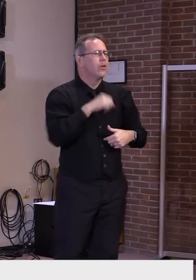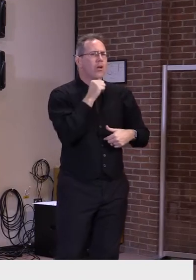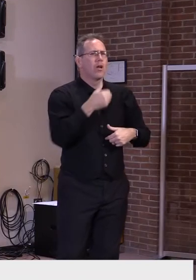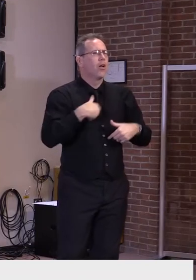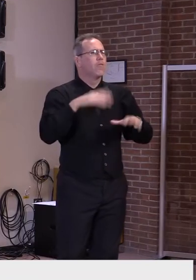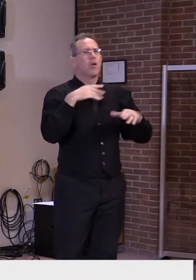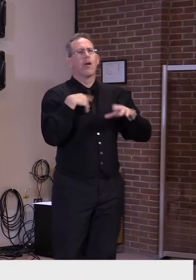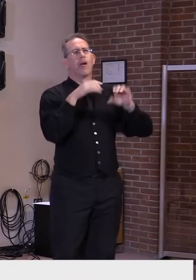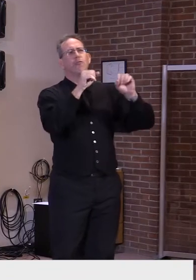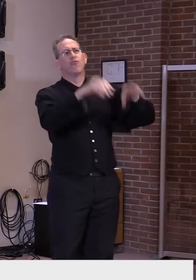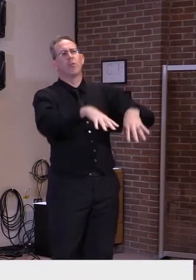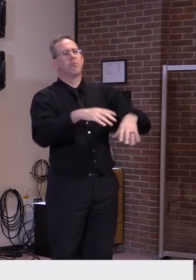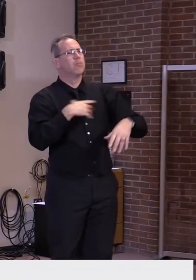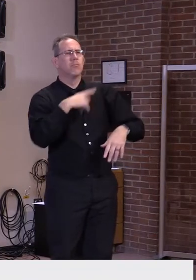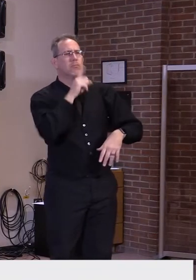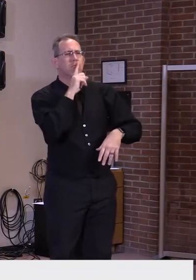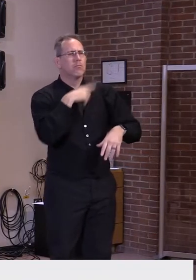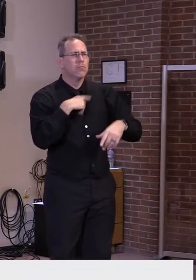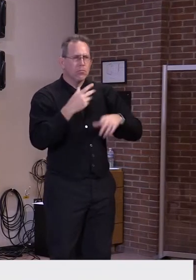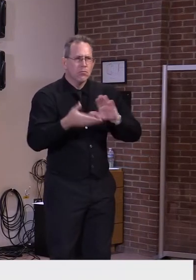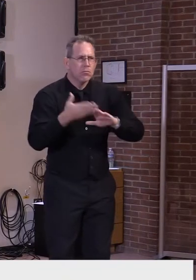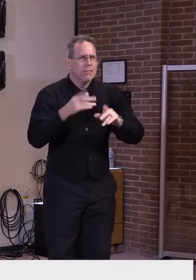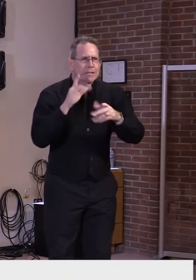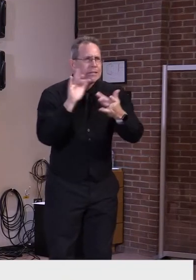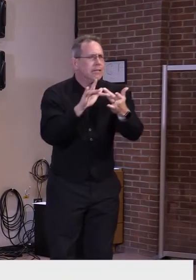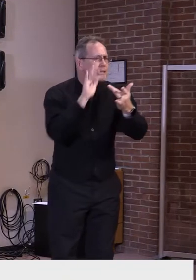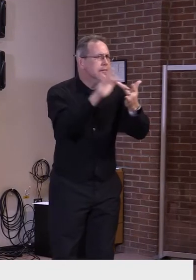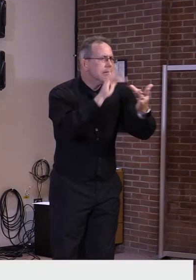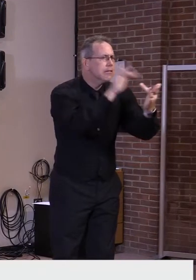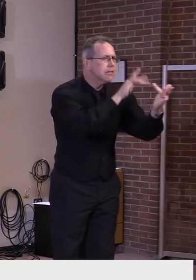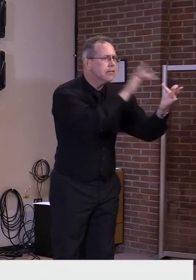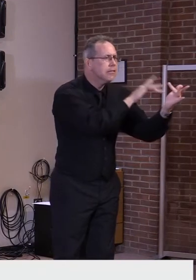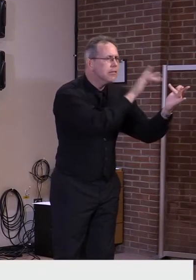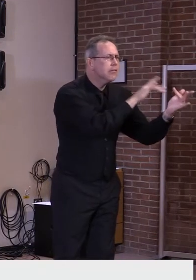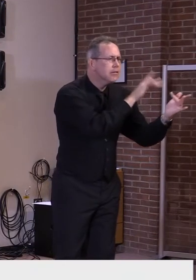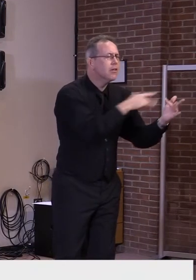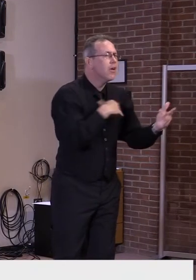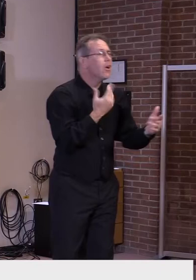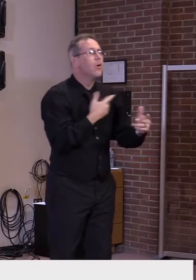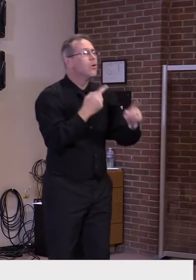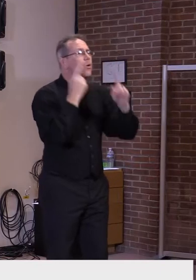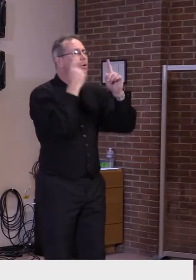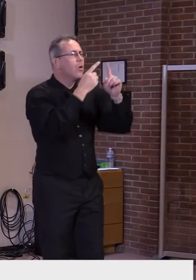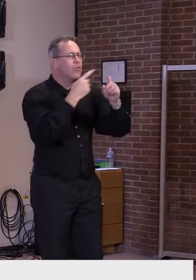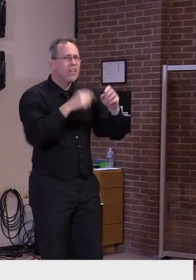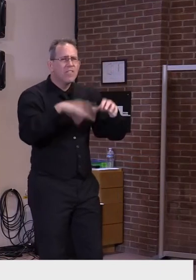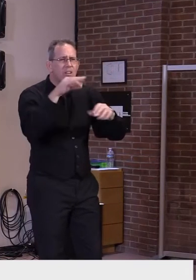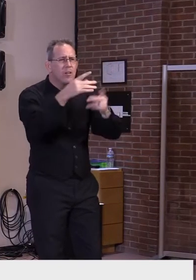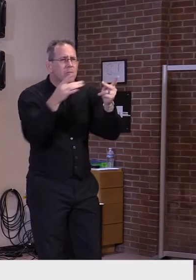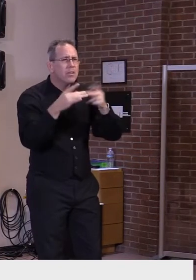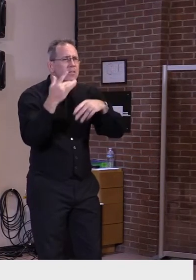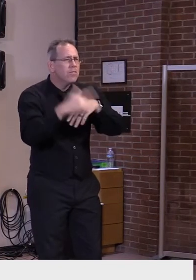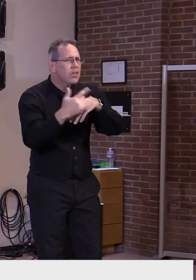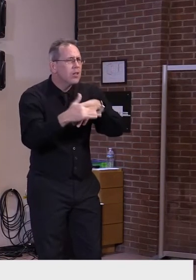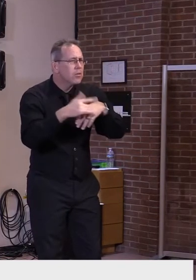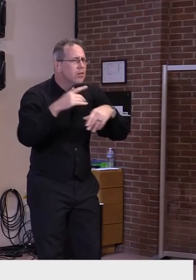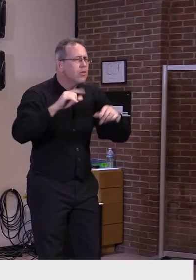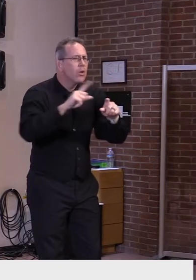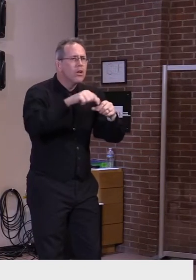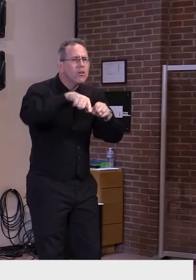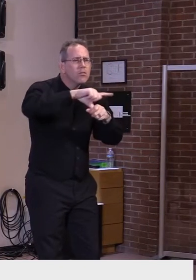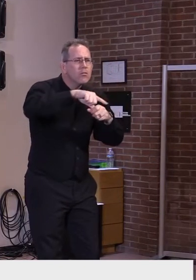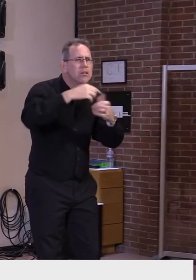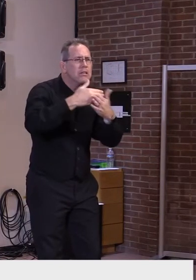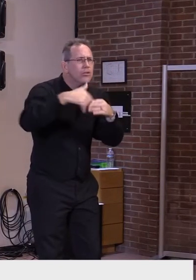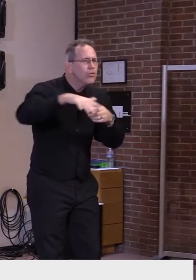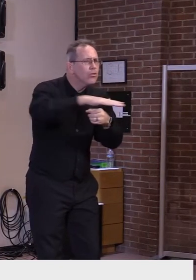us is looking at vacant facilities that may be eligible to be converted over the winter